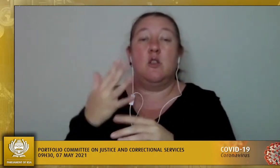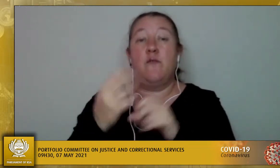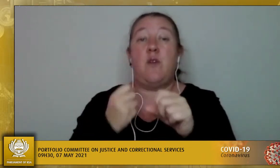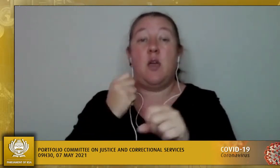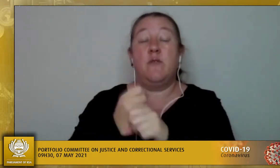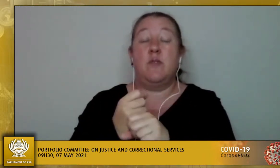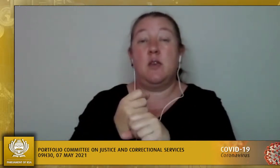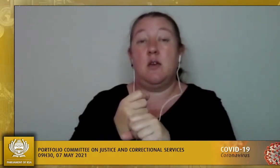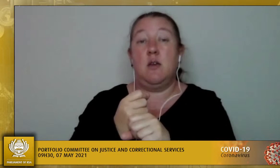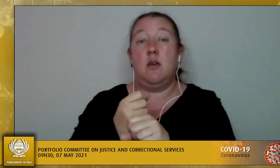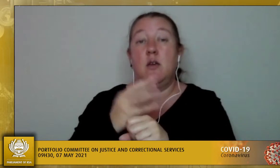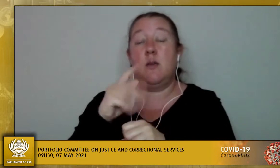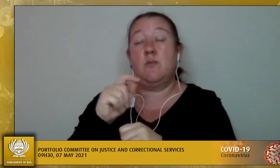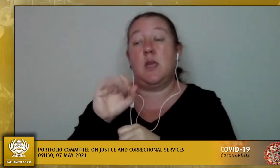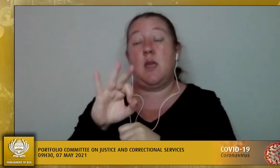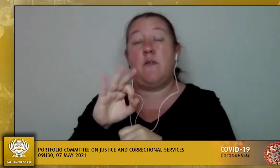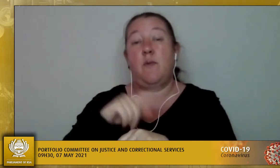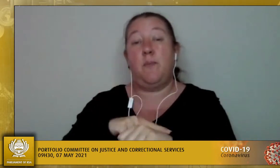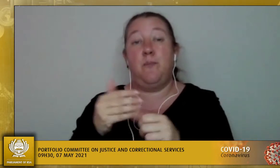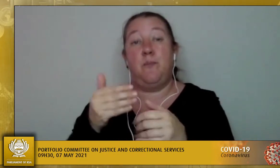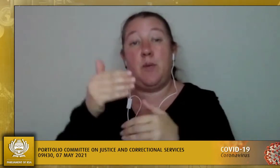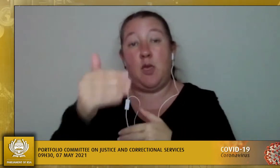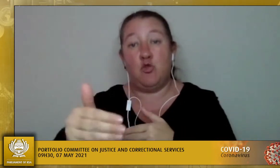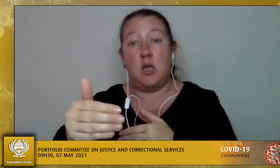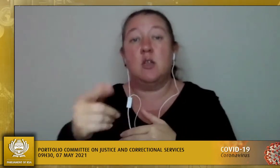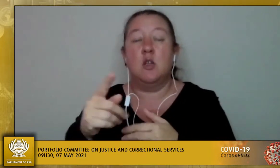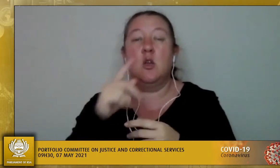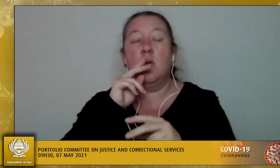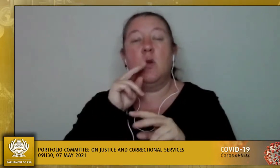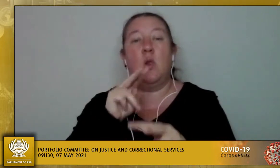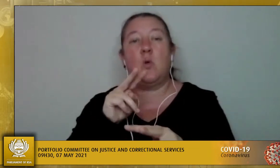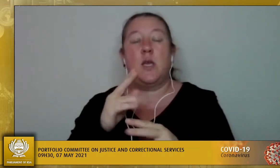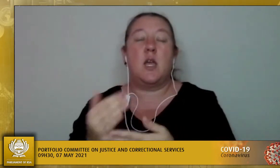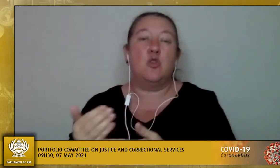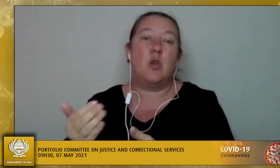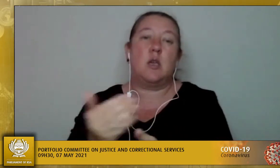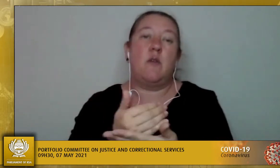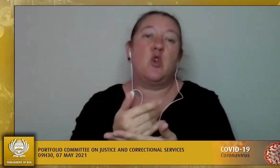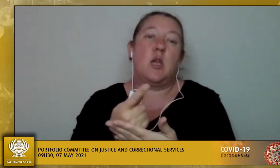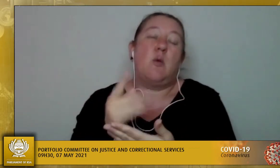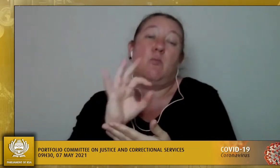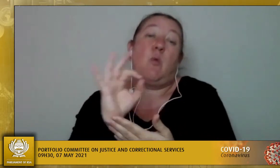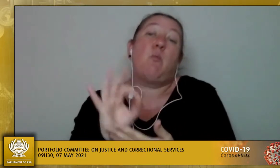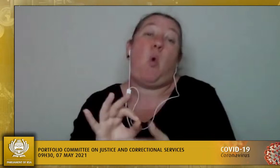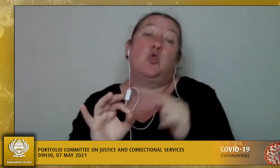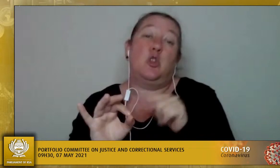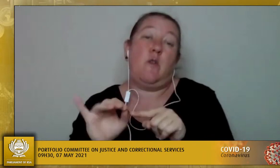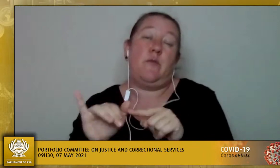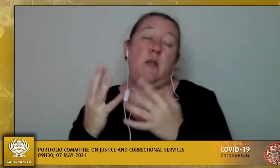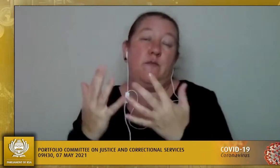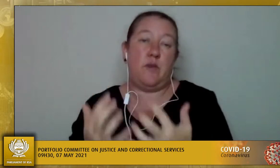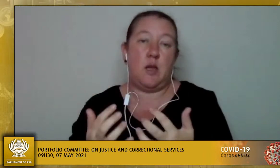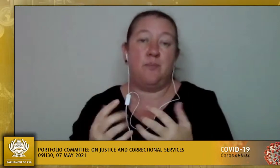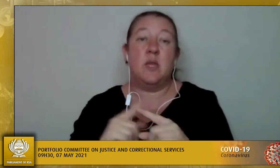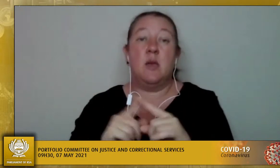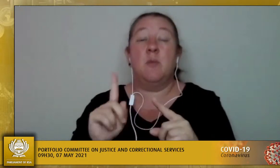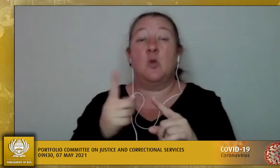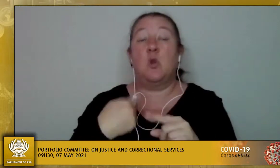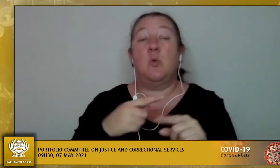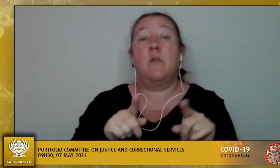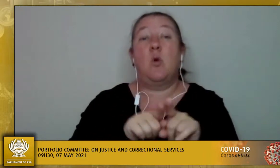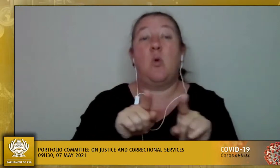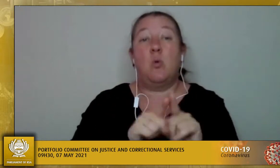MTF period looking at um recovering a proportion of that figure but what we've also